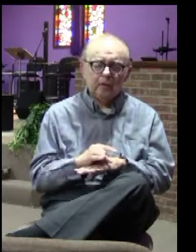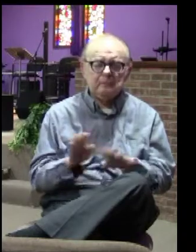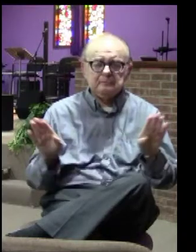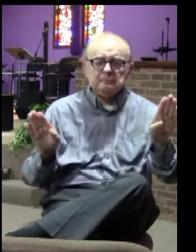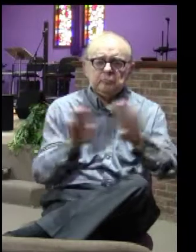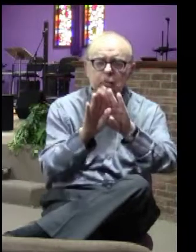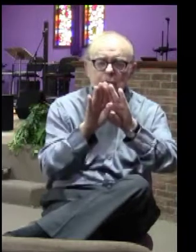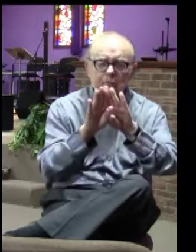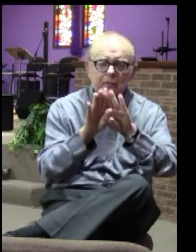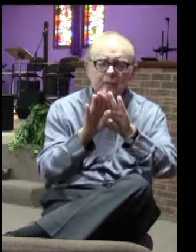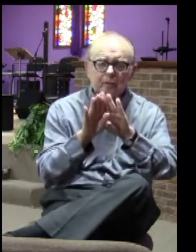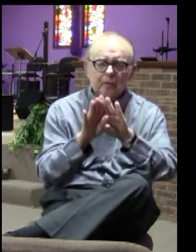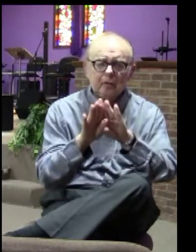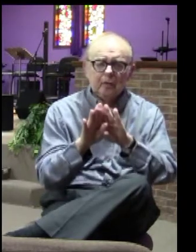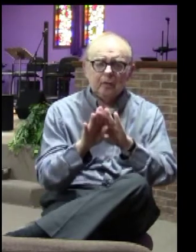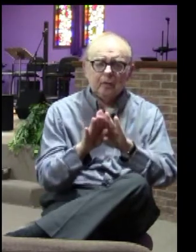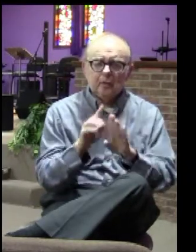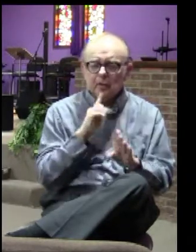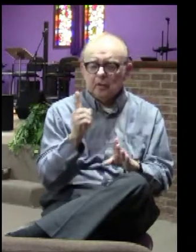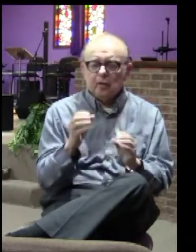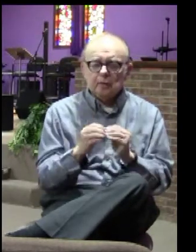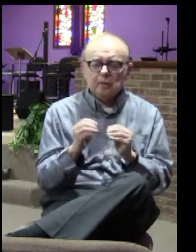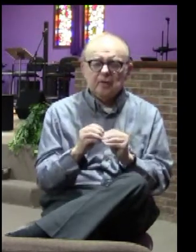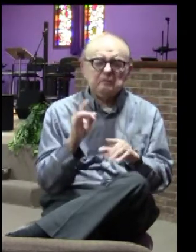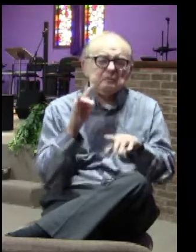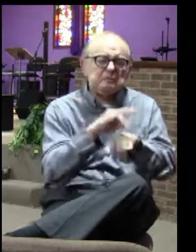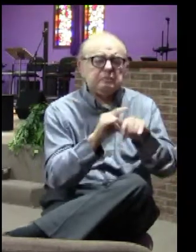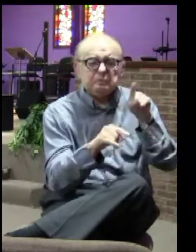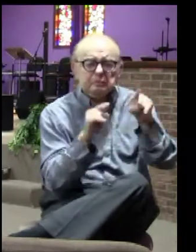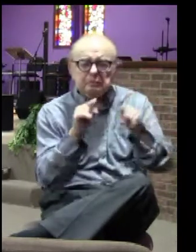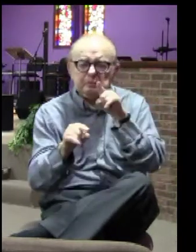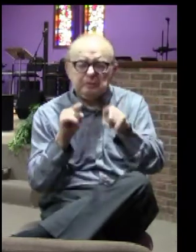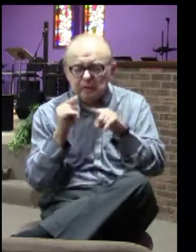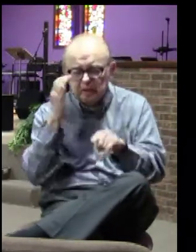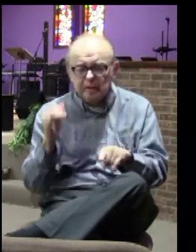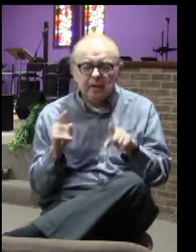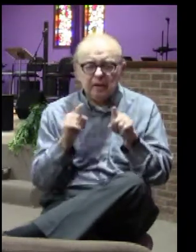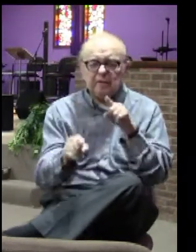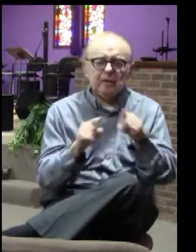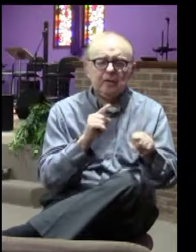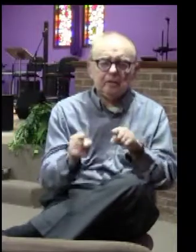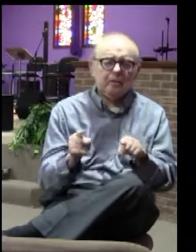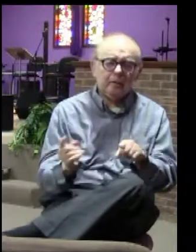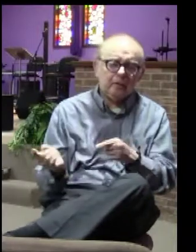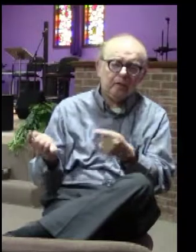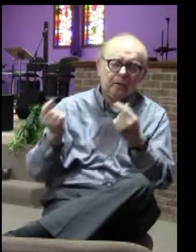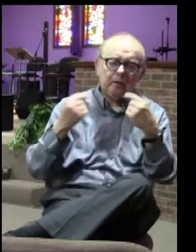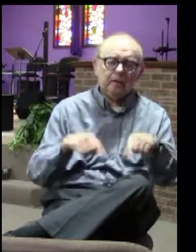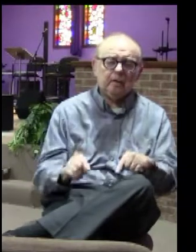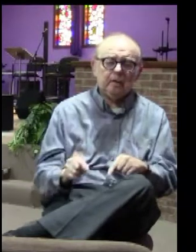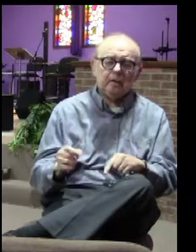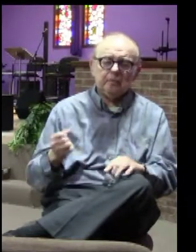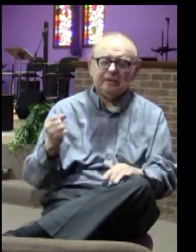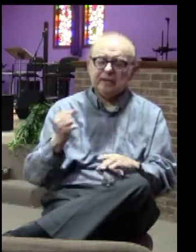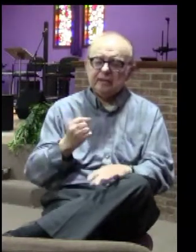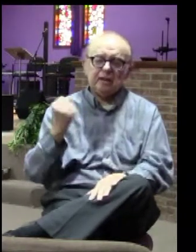door. He says it's more than mockery, because mockery plunges the